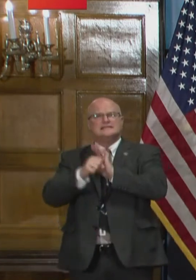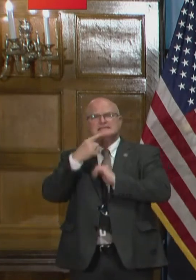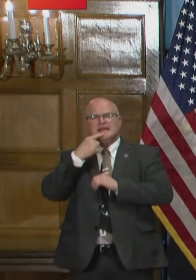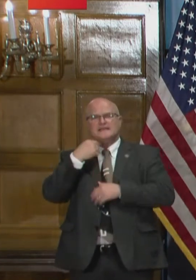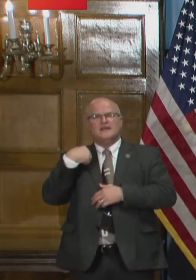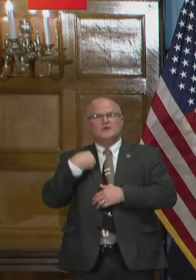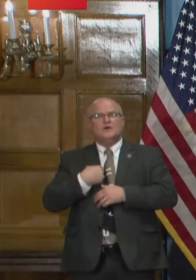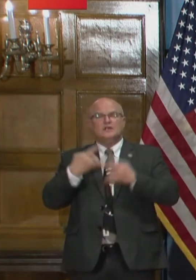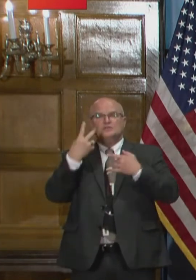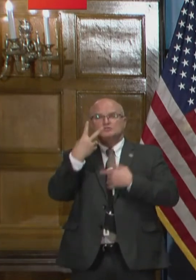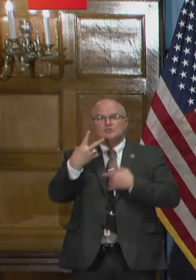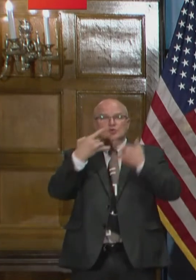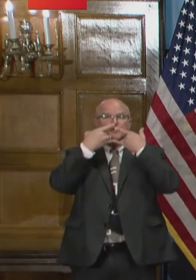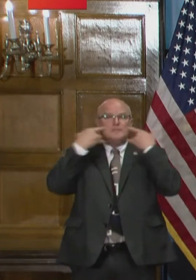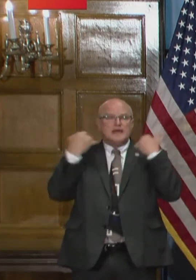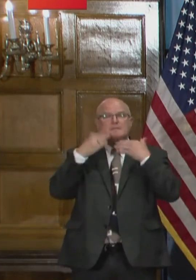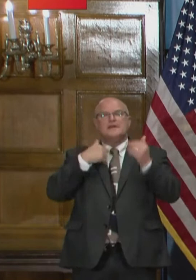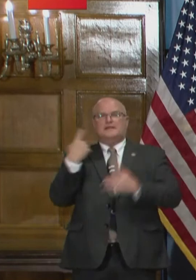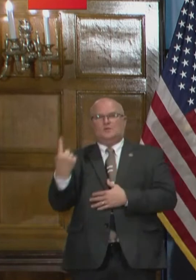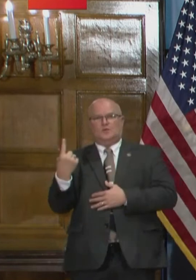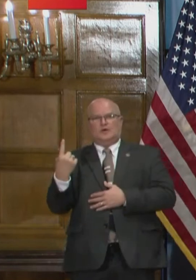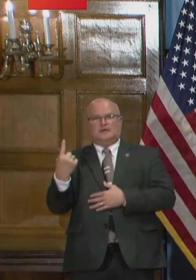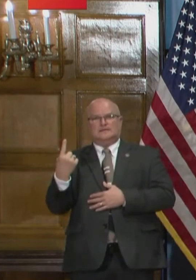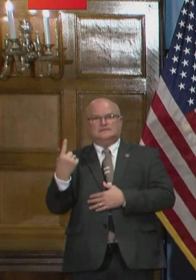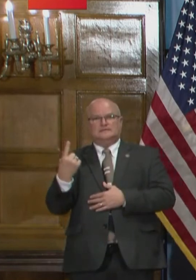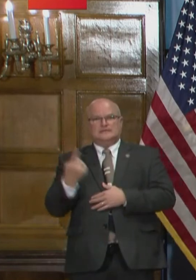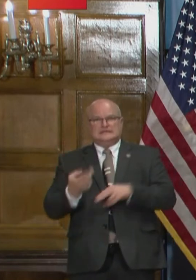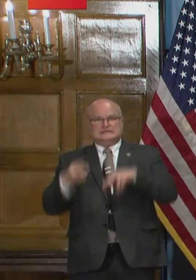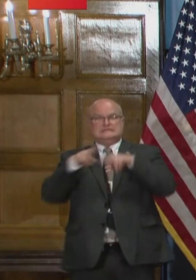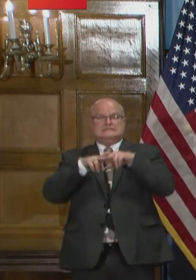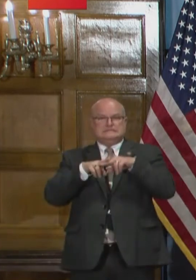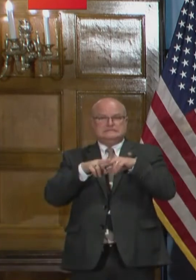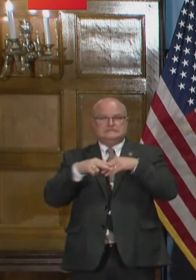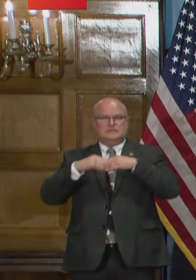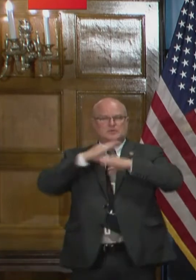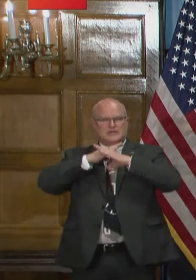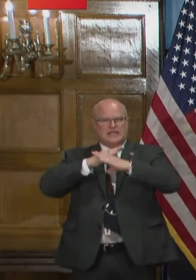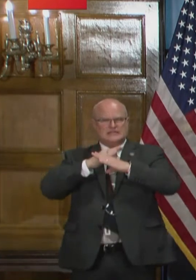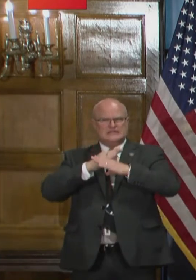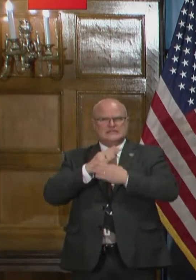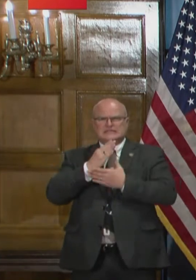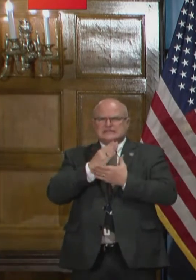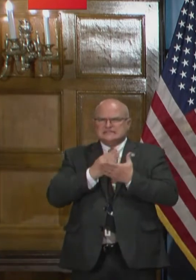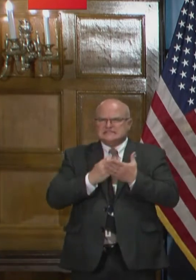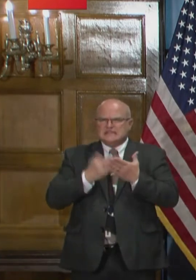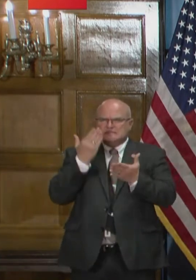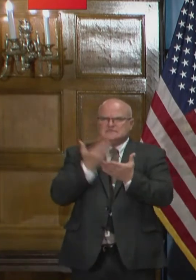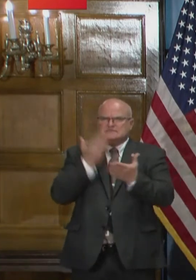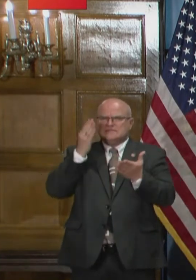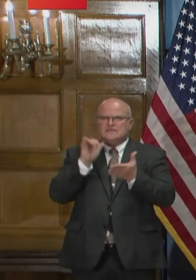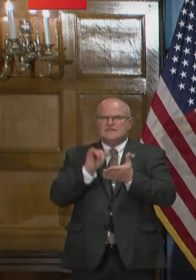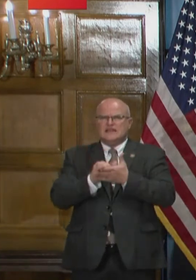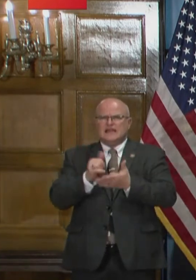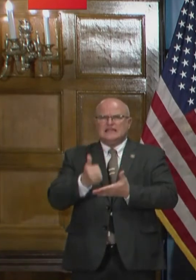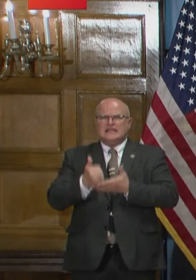2 masks are actually better than 1 because it adds an extra layer of protection. Is there some validity to that? Does it help stop the